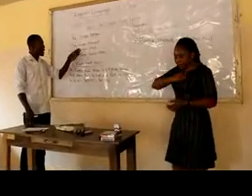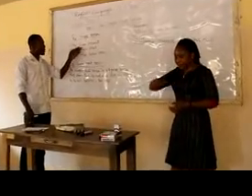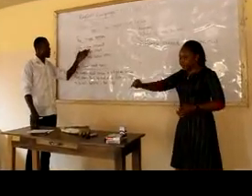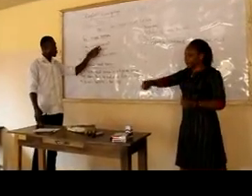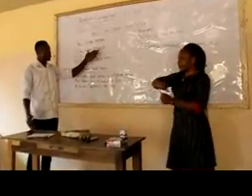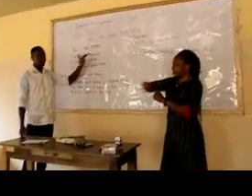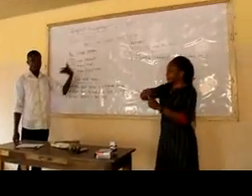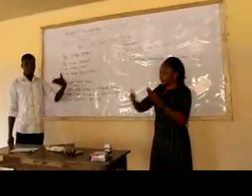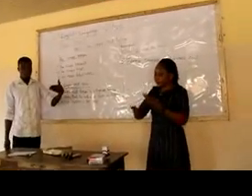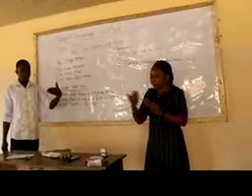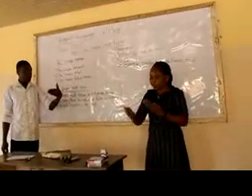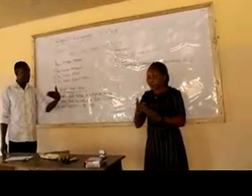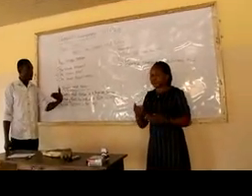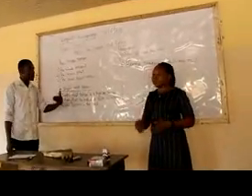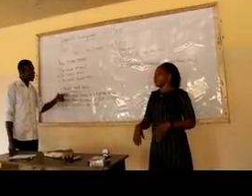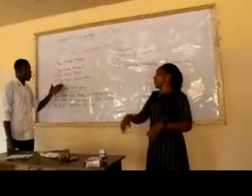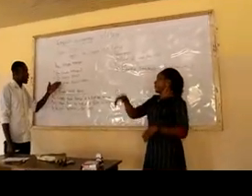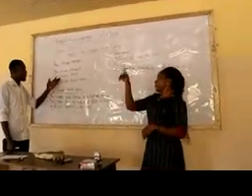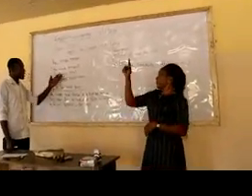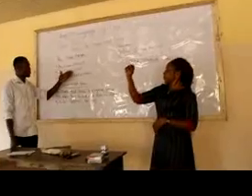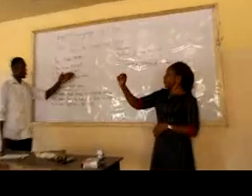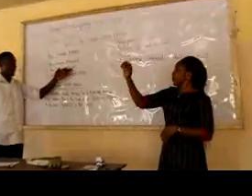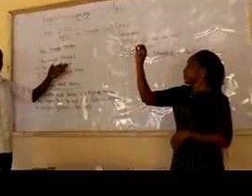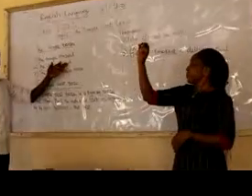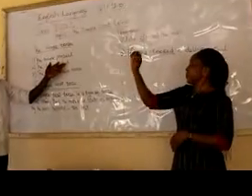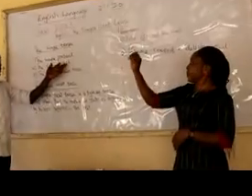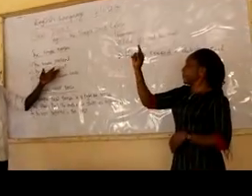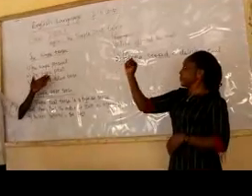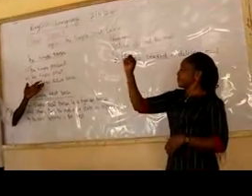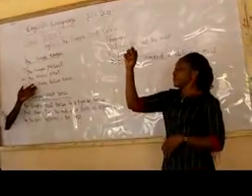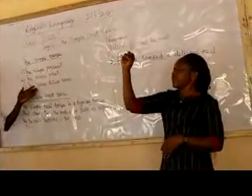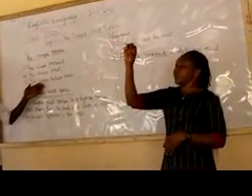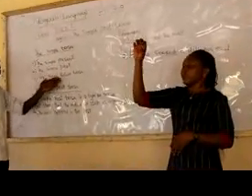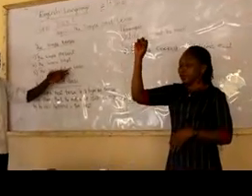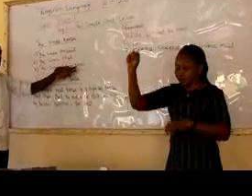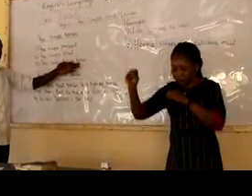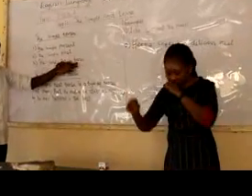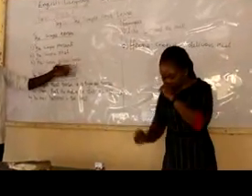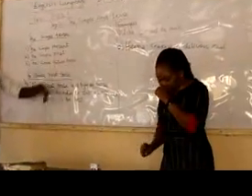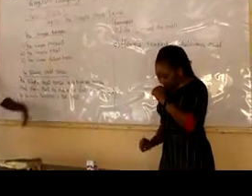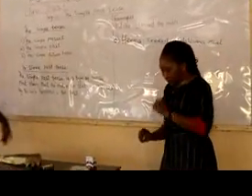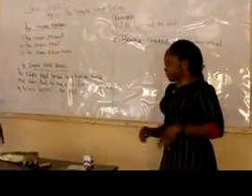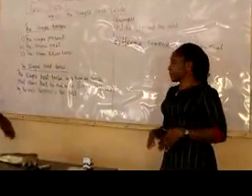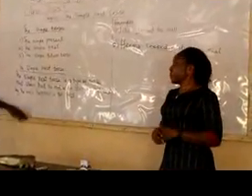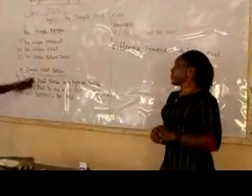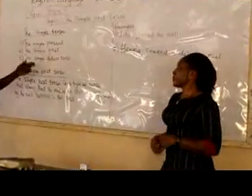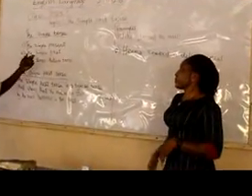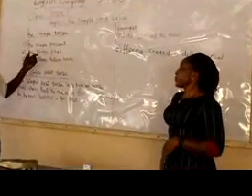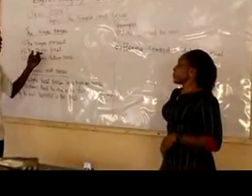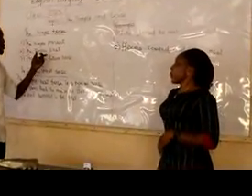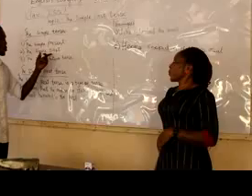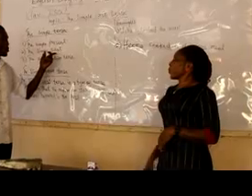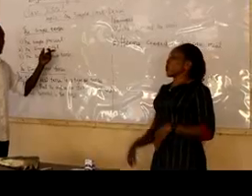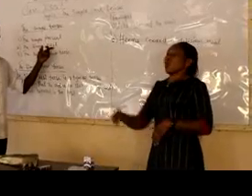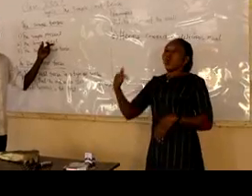we have the simple present, we have the simple past, and we have the simple future tense. And we are dealing